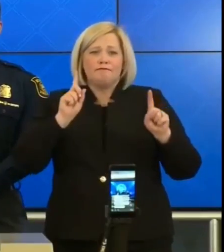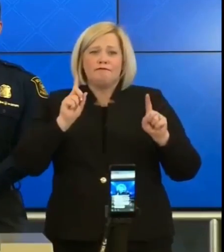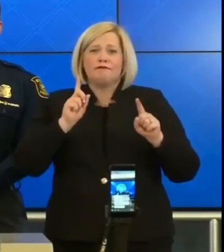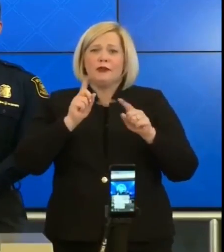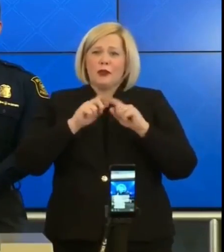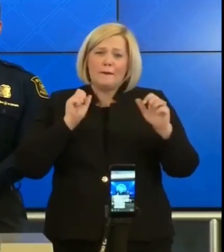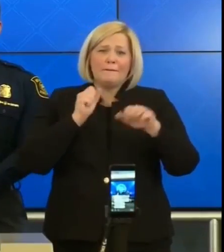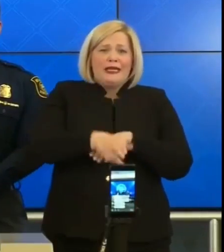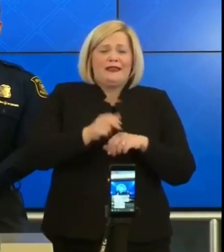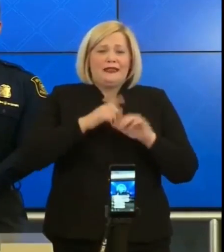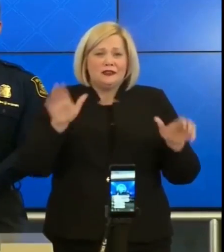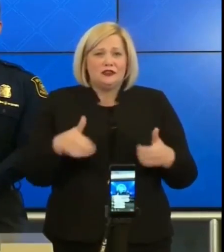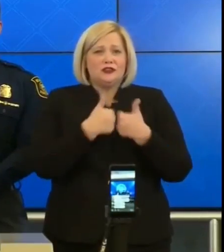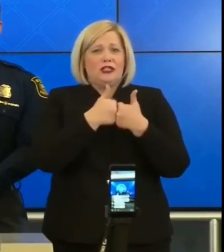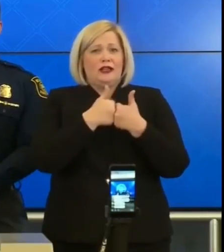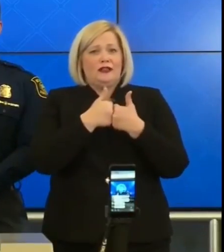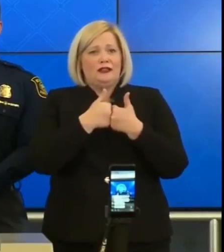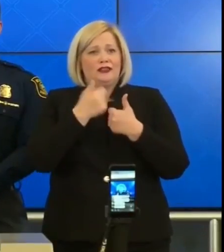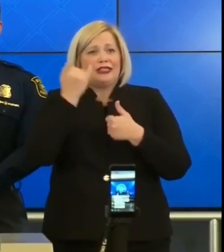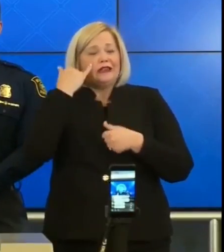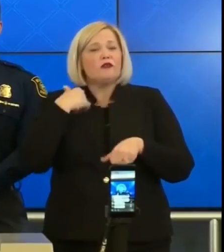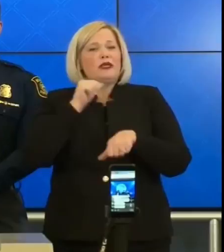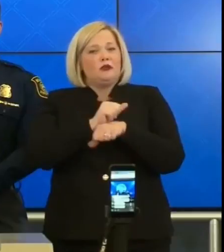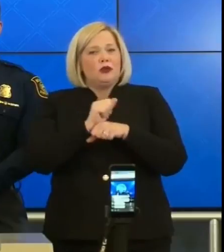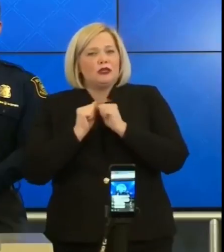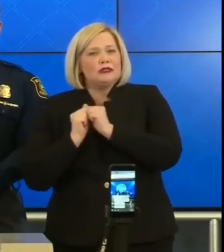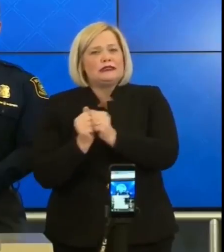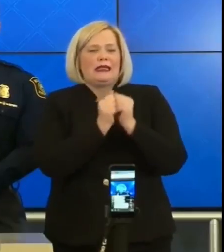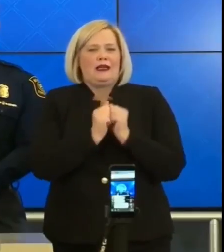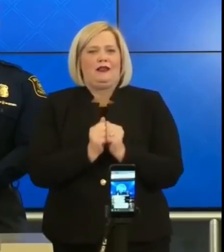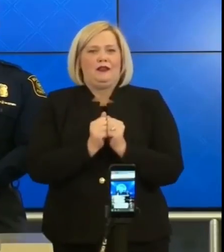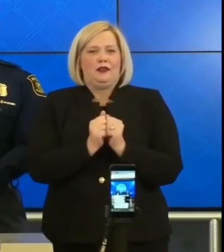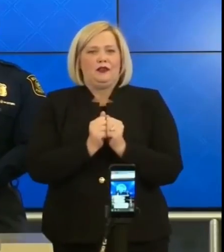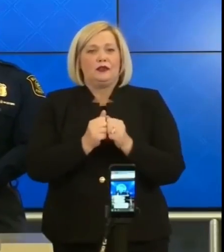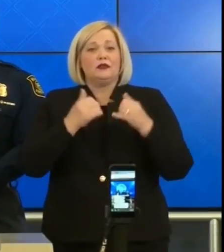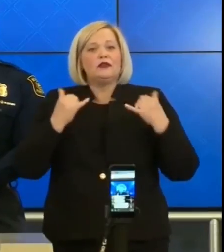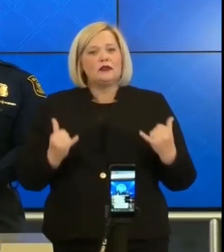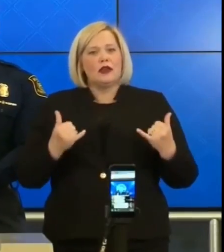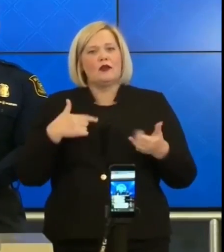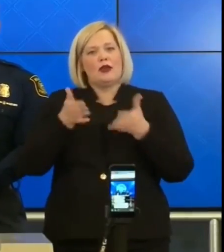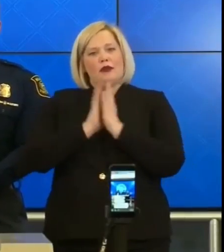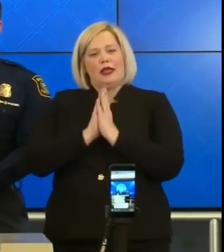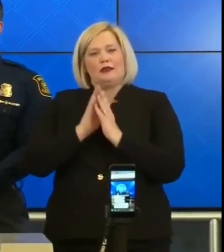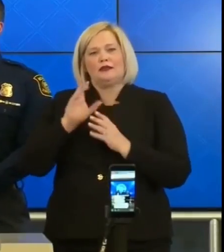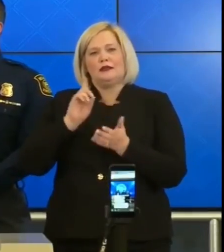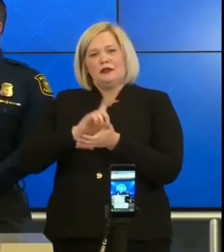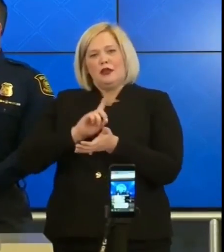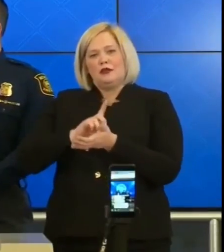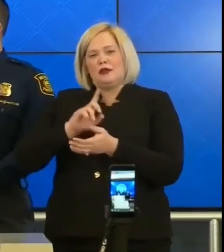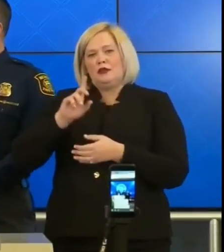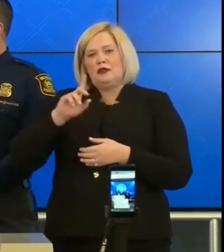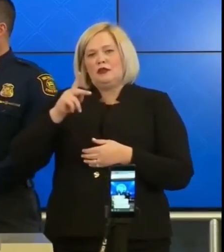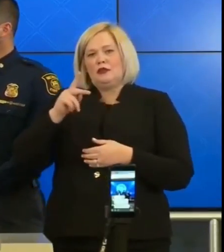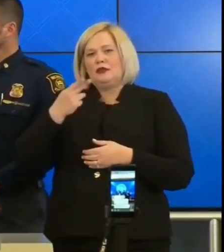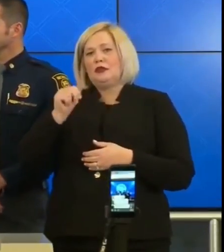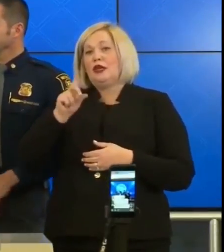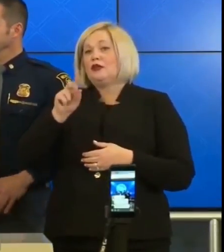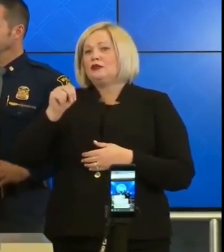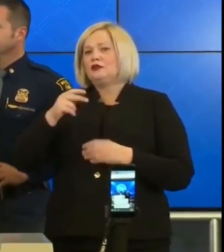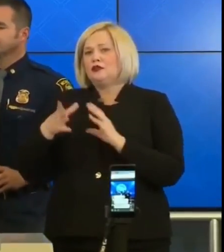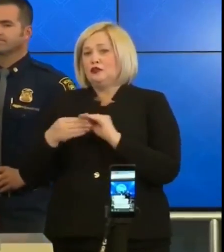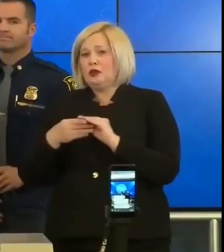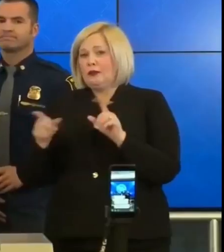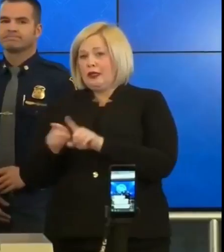together. With that, I would like to ask Dr. Janae Khaldun, our Chief Medical Officer, to make a few comments as well.